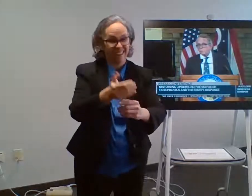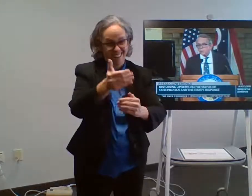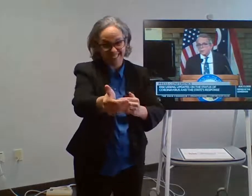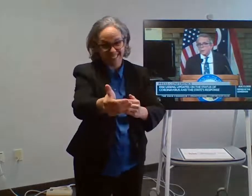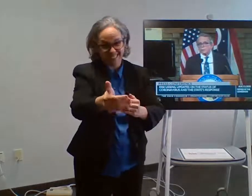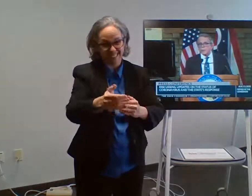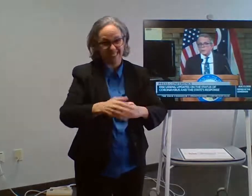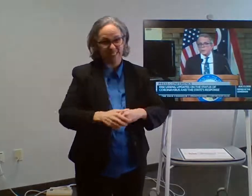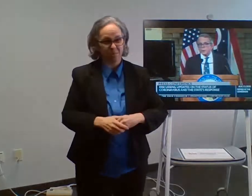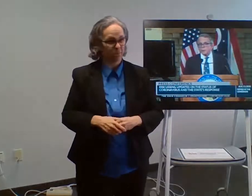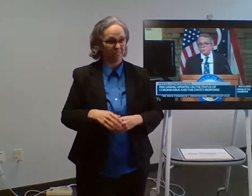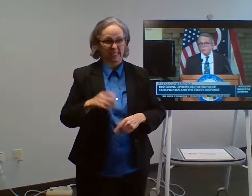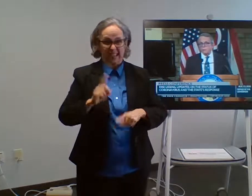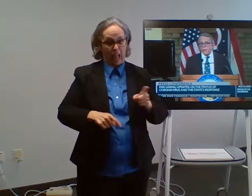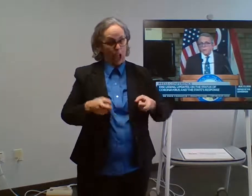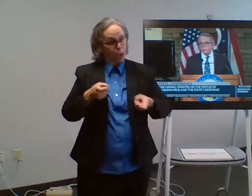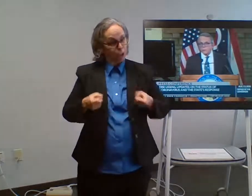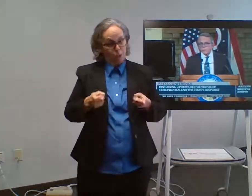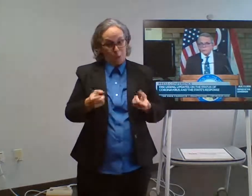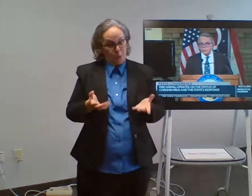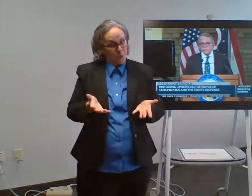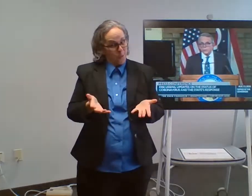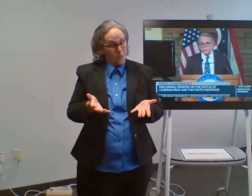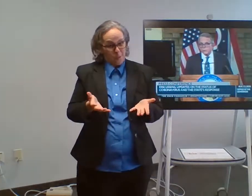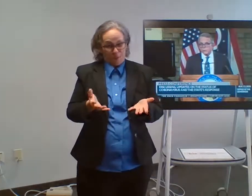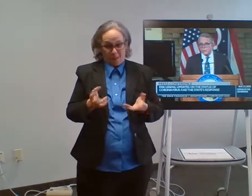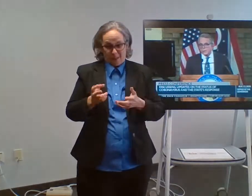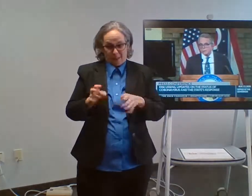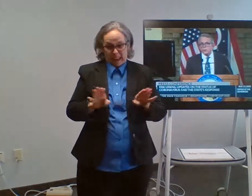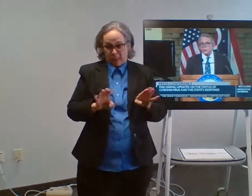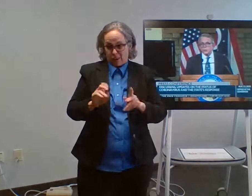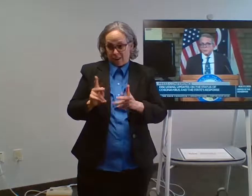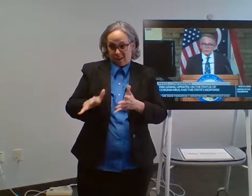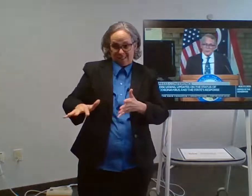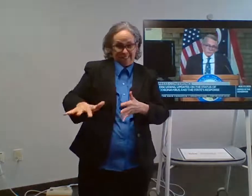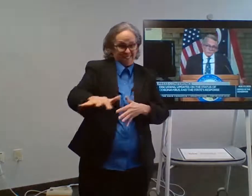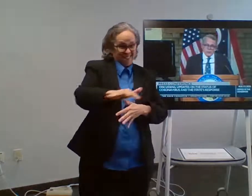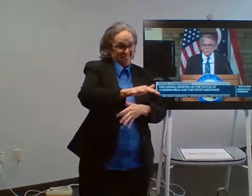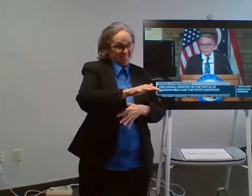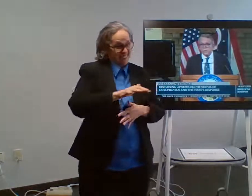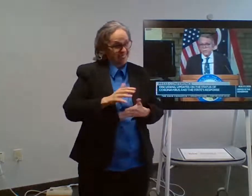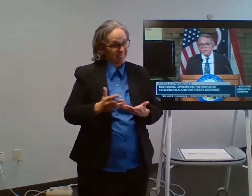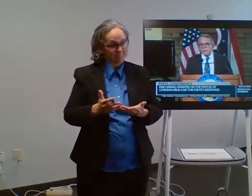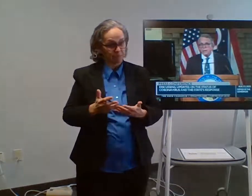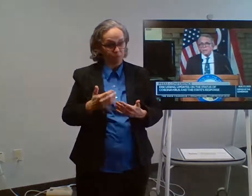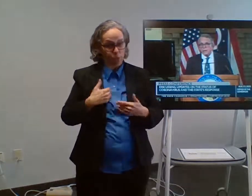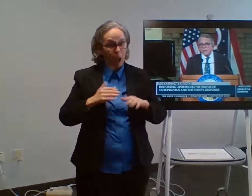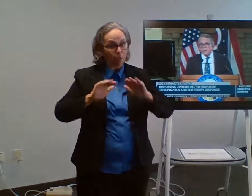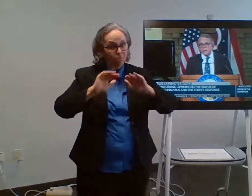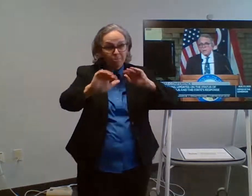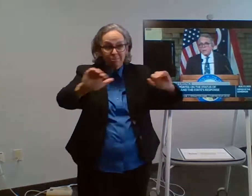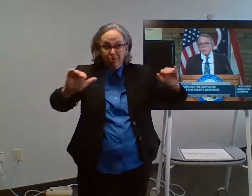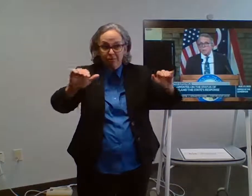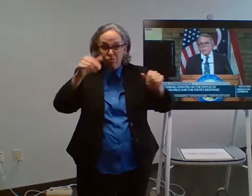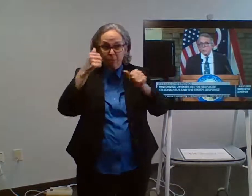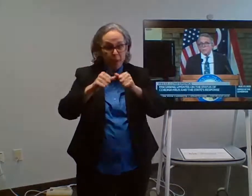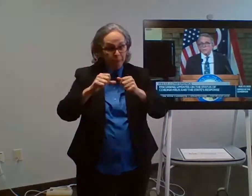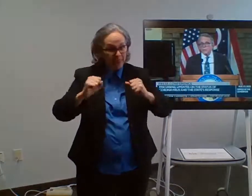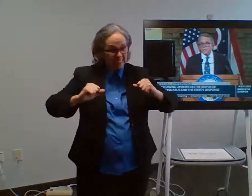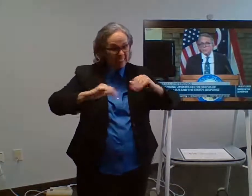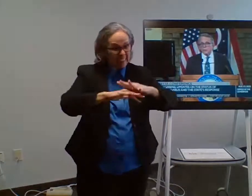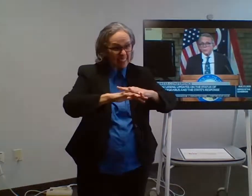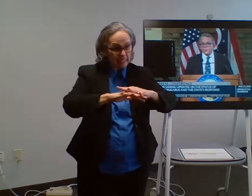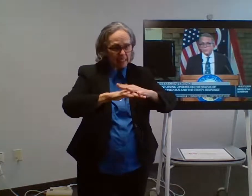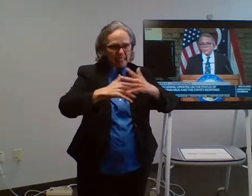can regulate. I mean, I would remind everyone that there still is a 10-person limit. Now, there's some exceptions, yes,